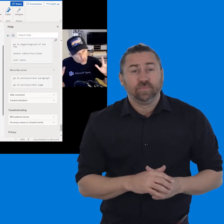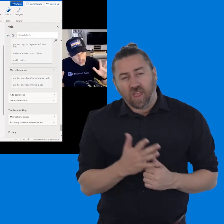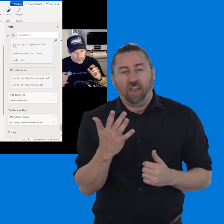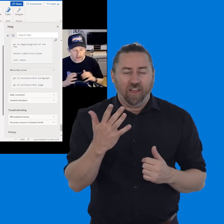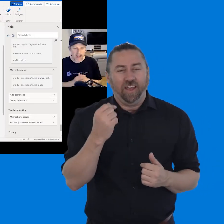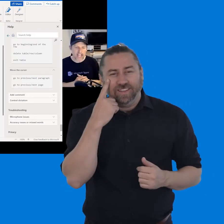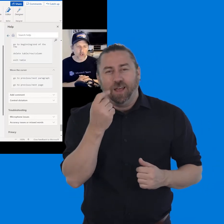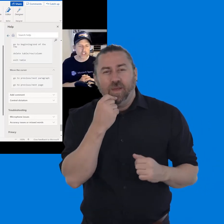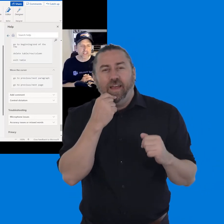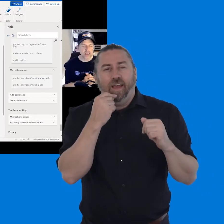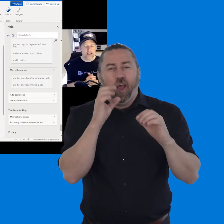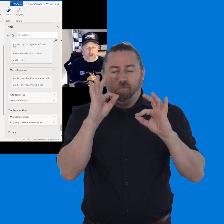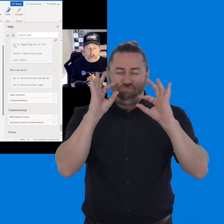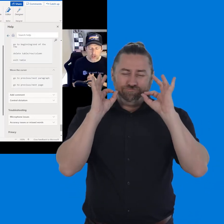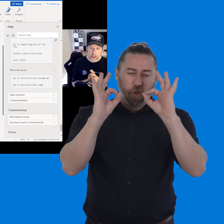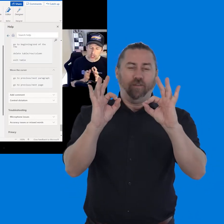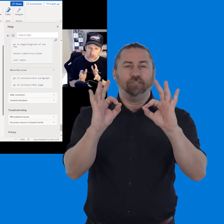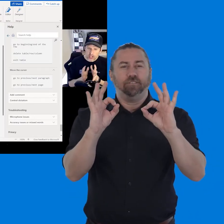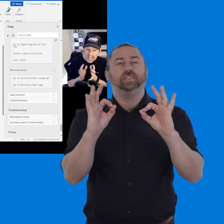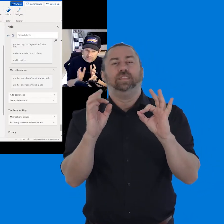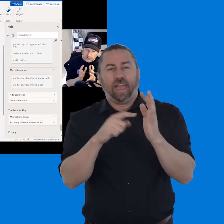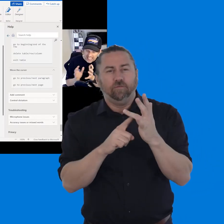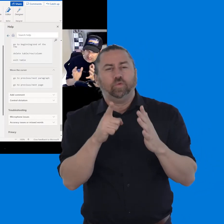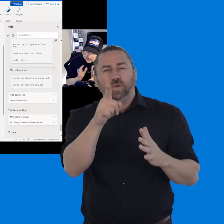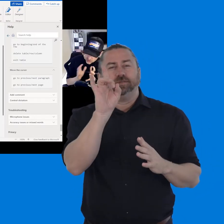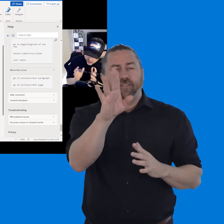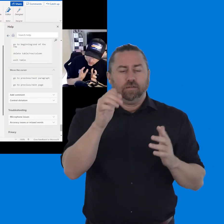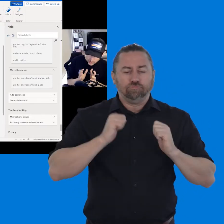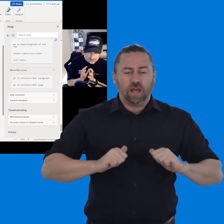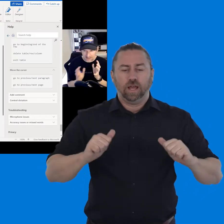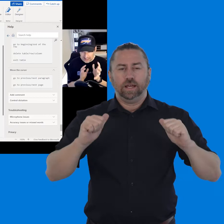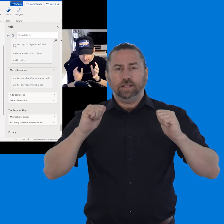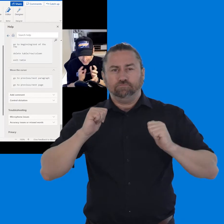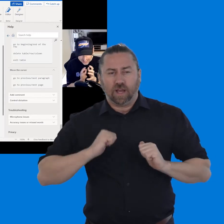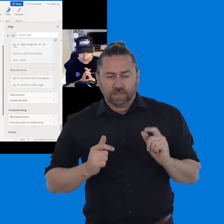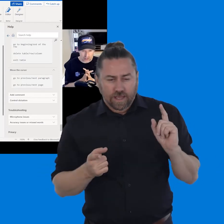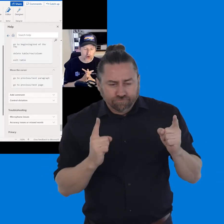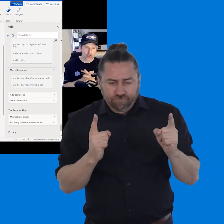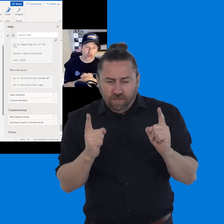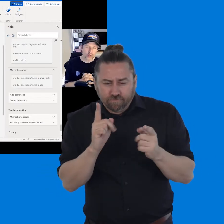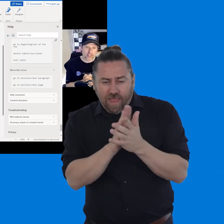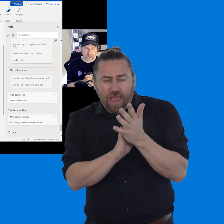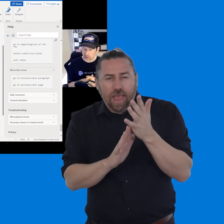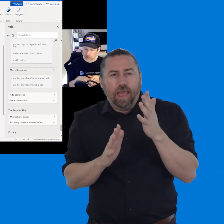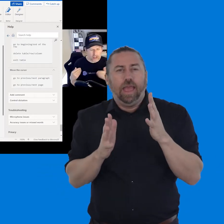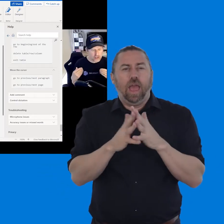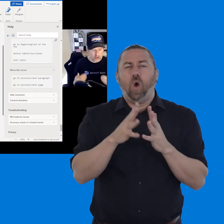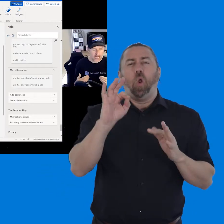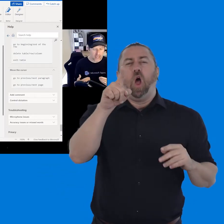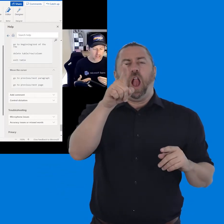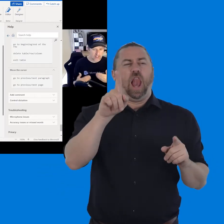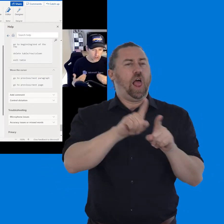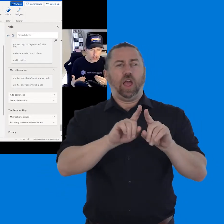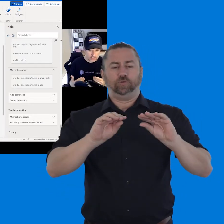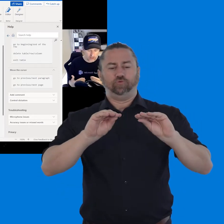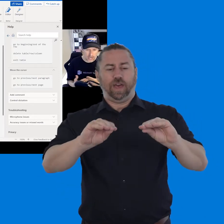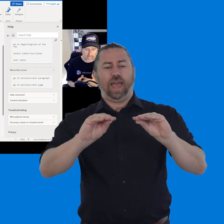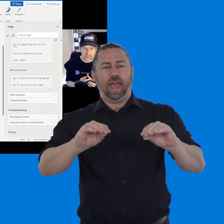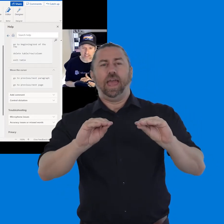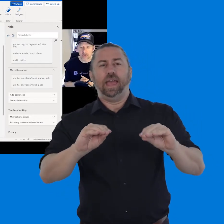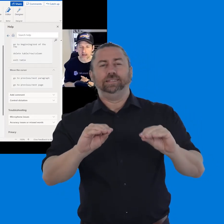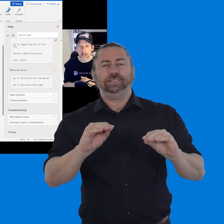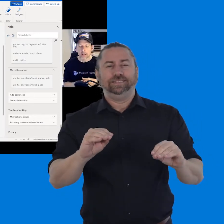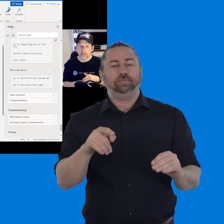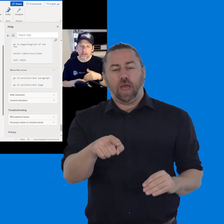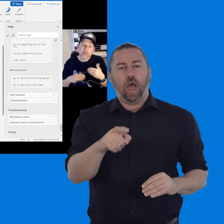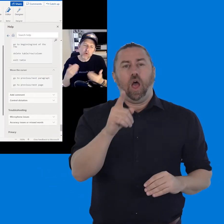Okay, we got there, and you could see that you're going to have to get to know it, and it's going to get to know you, etc. You don't have to train it. It's not like drag